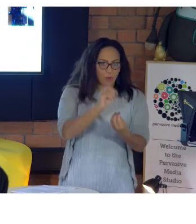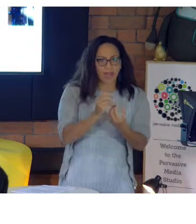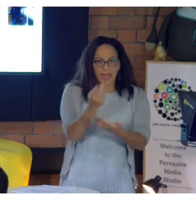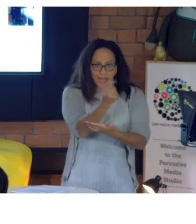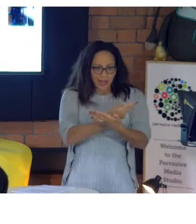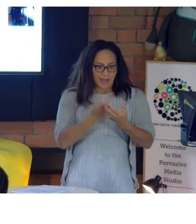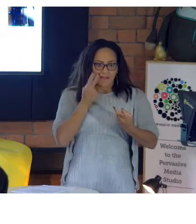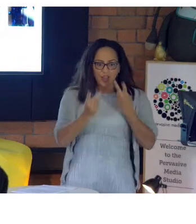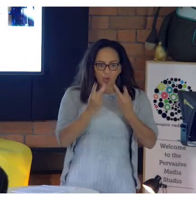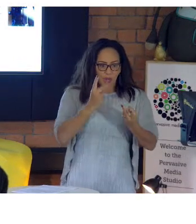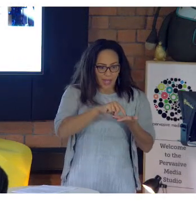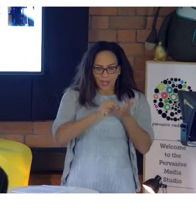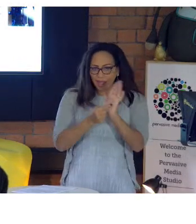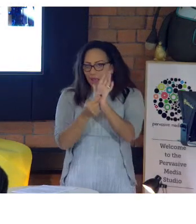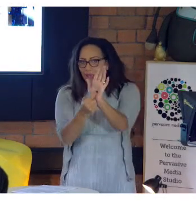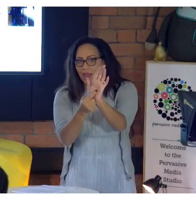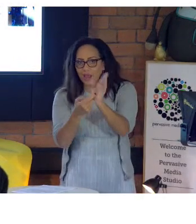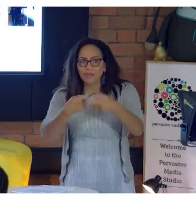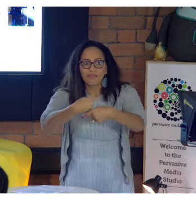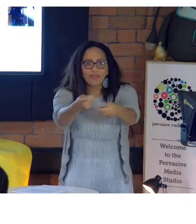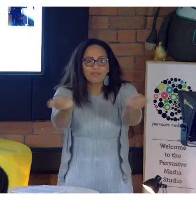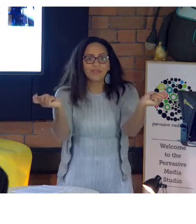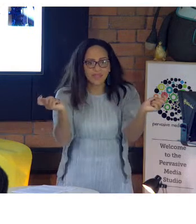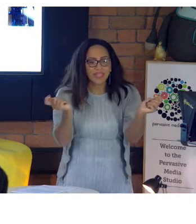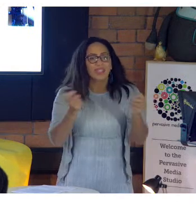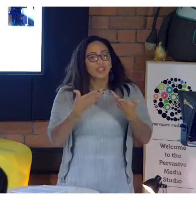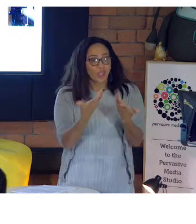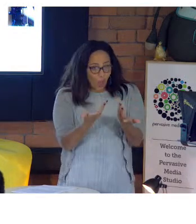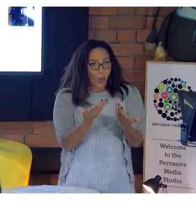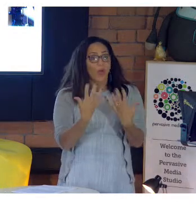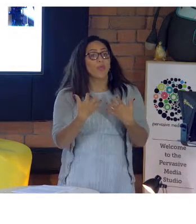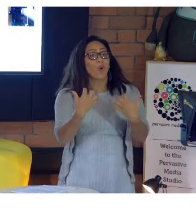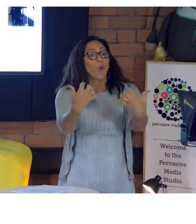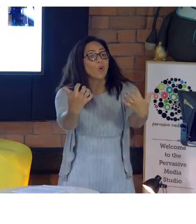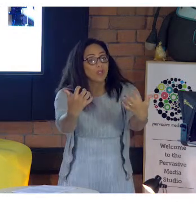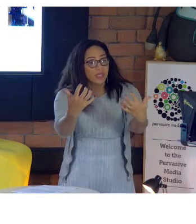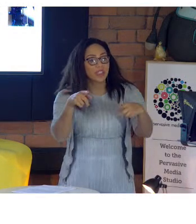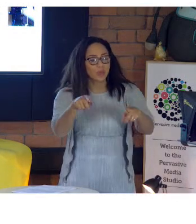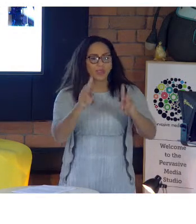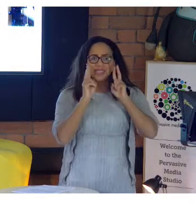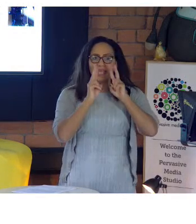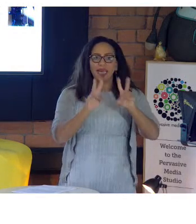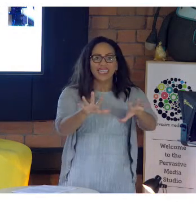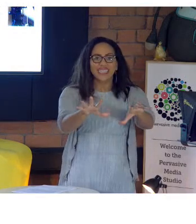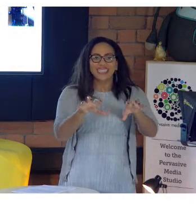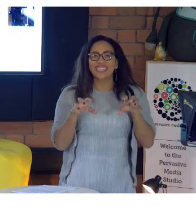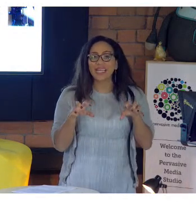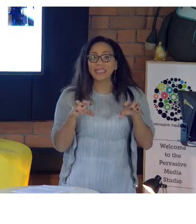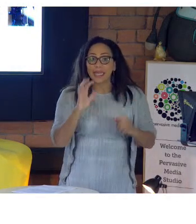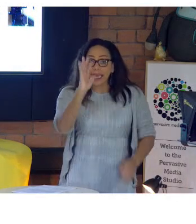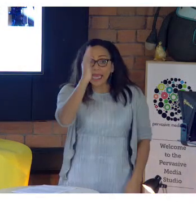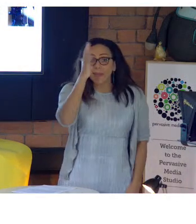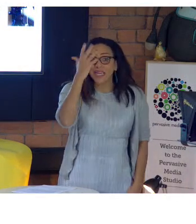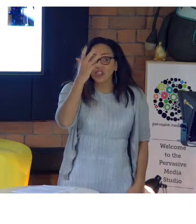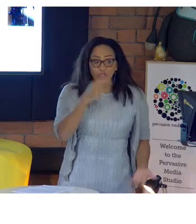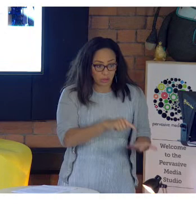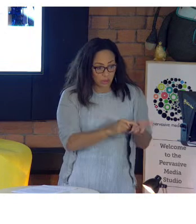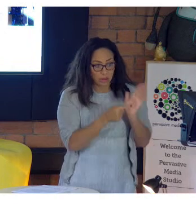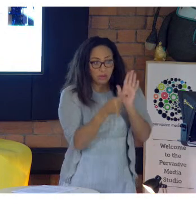are most of the time experienced by the audience as static images during breaks or after the event